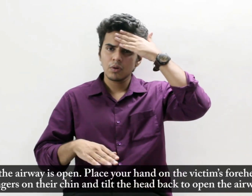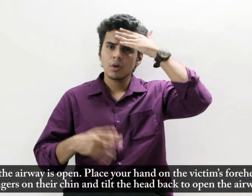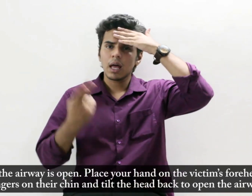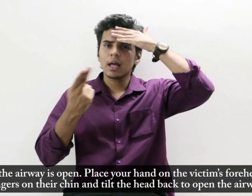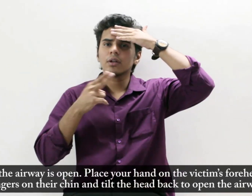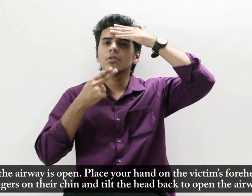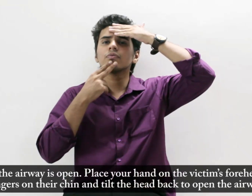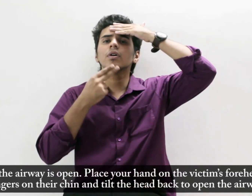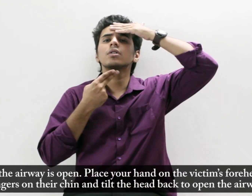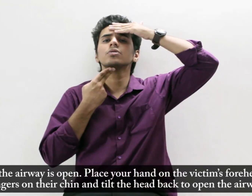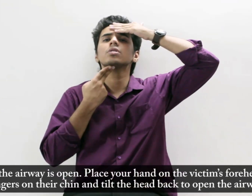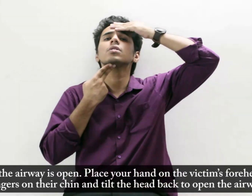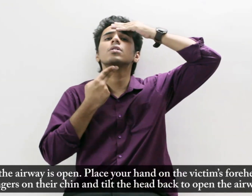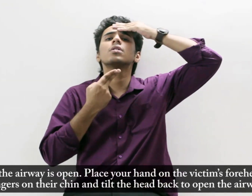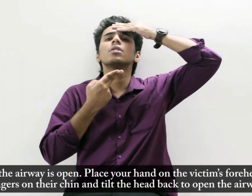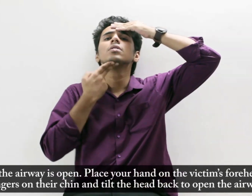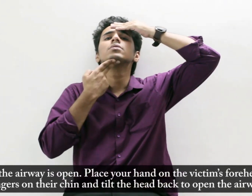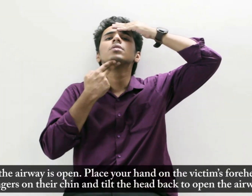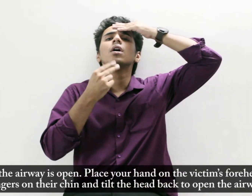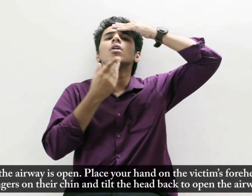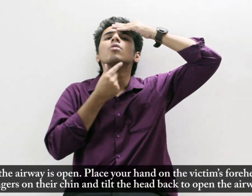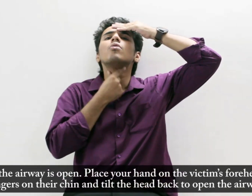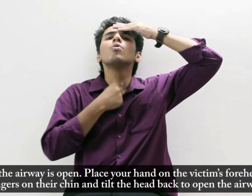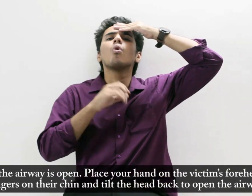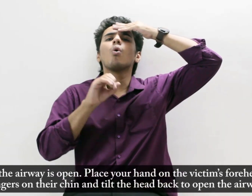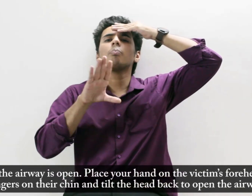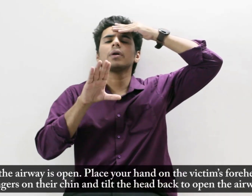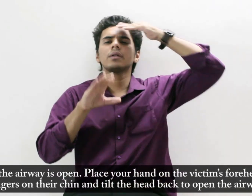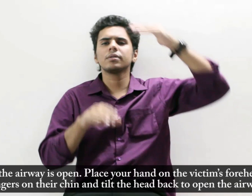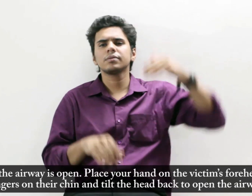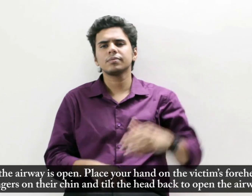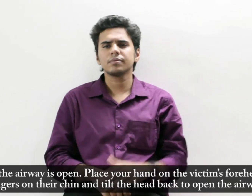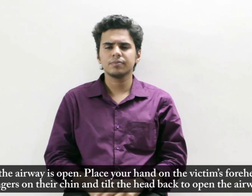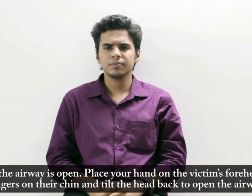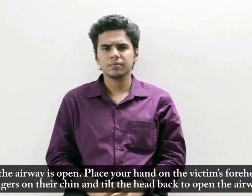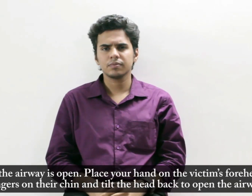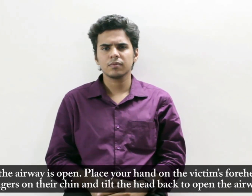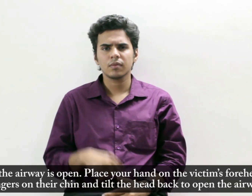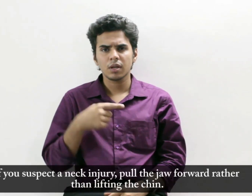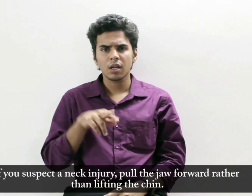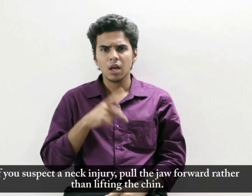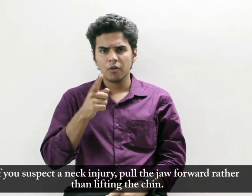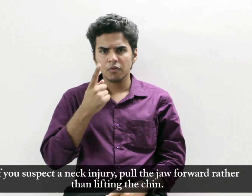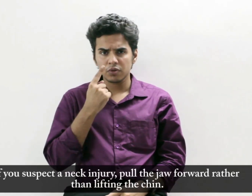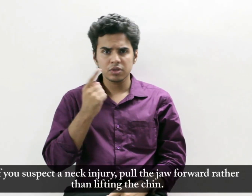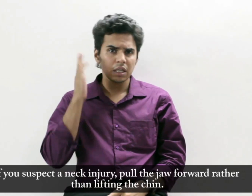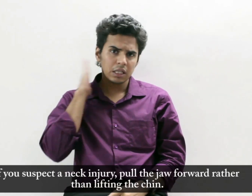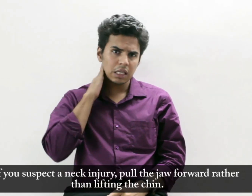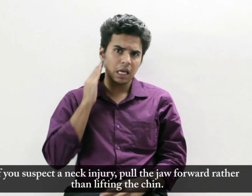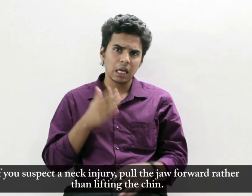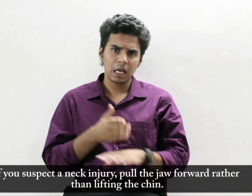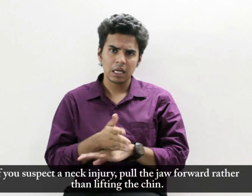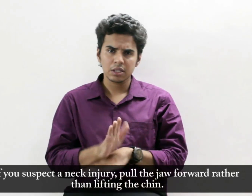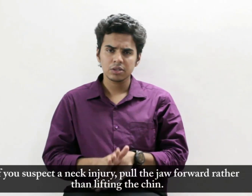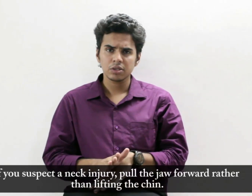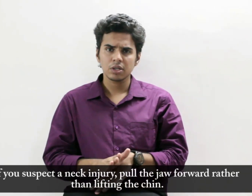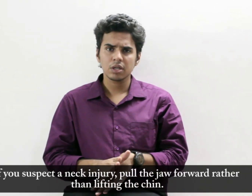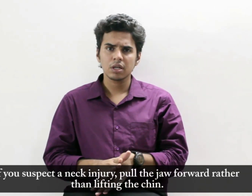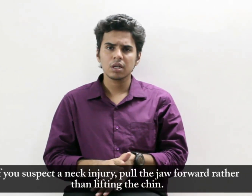their chin and tilt the head back to open the airway. If you suspect a neck injury, pull the